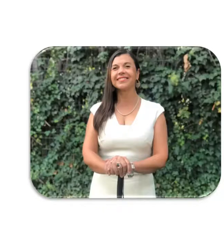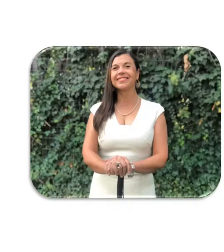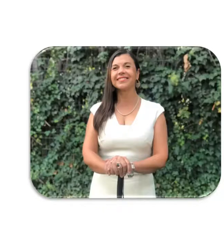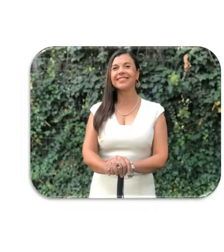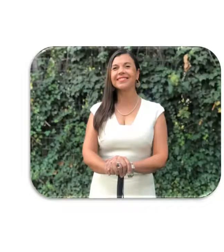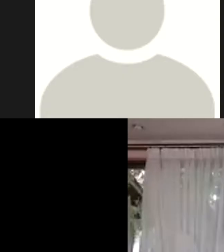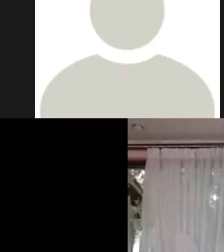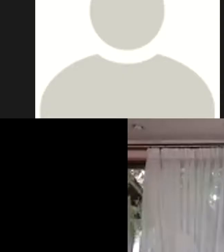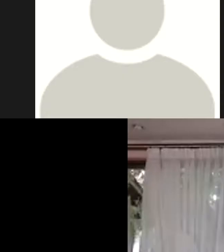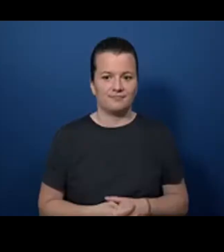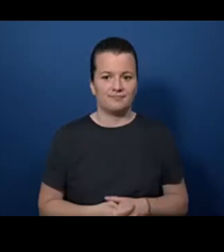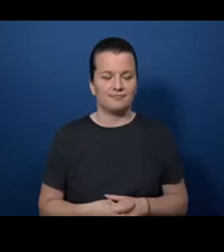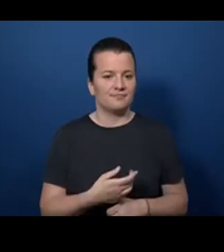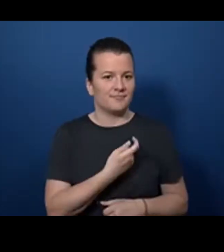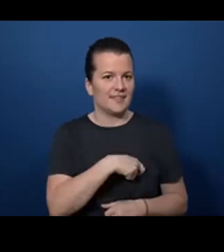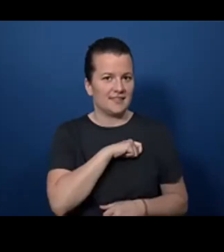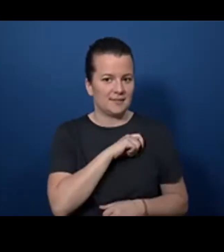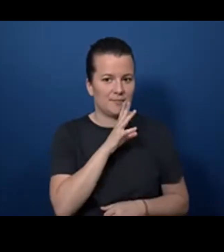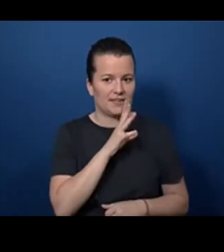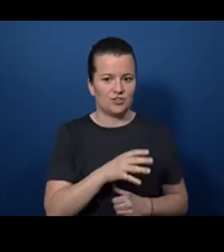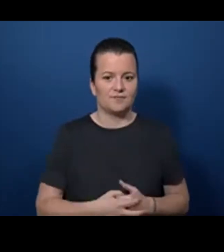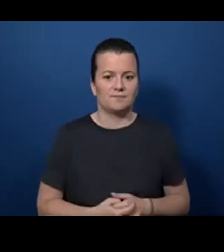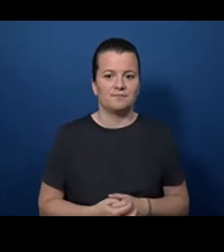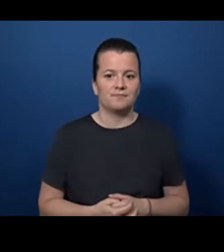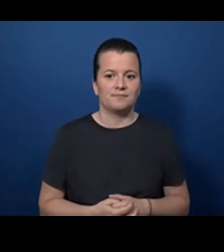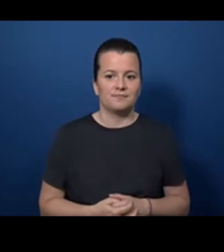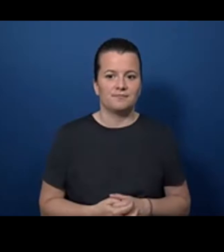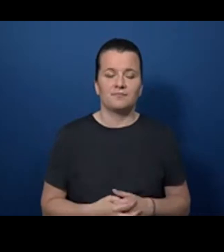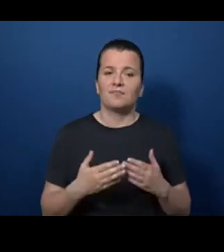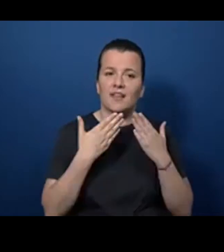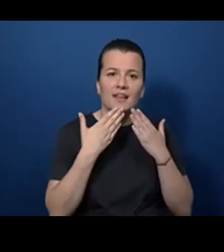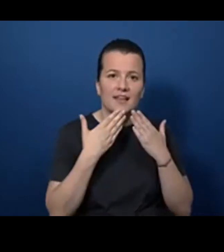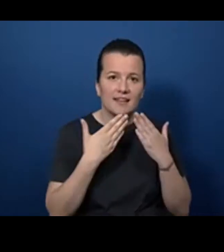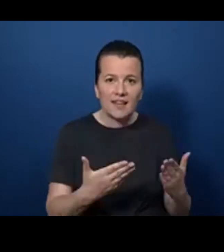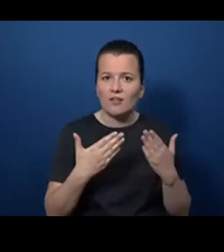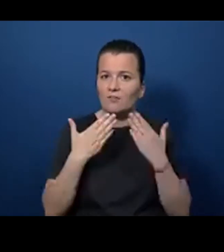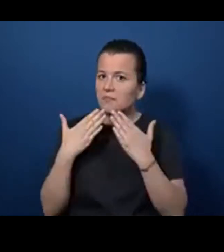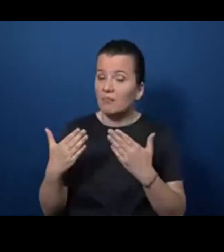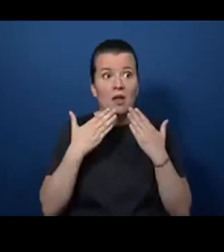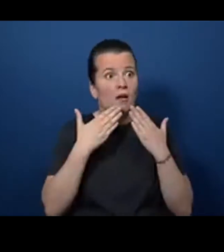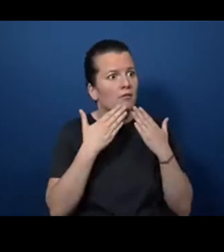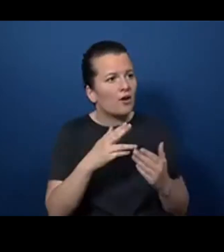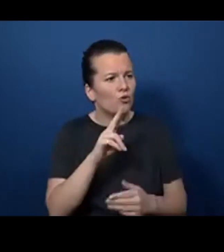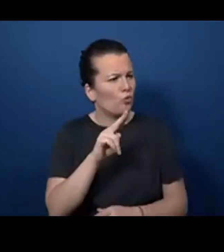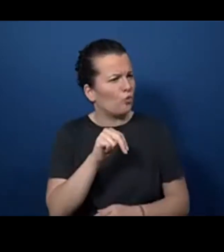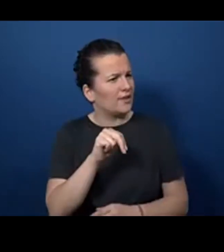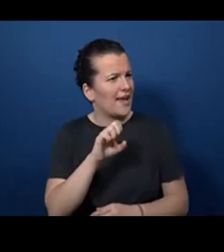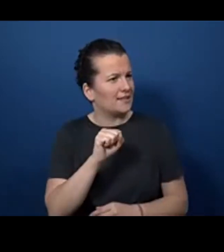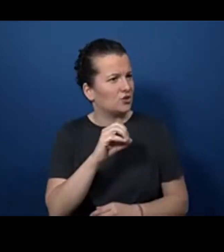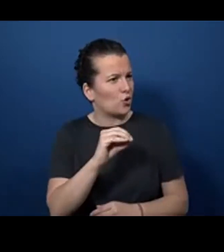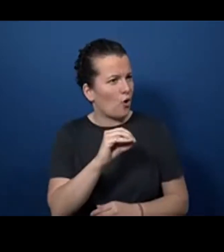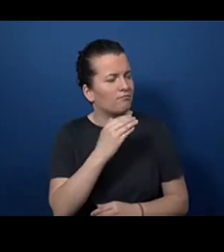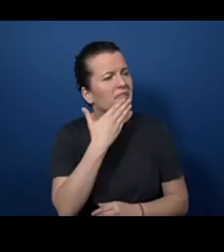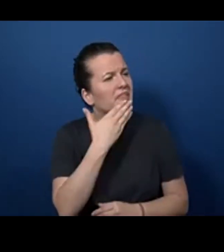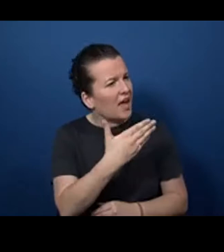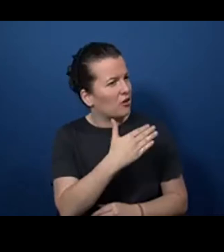Muchas gracias por... Many thanks. Many thanks for UNESCO's inviting me. Thank you, Christophe. And